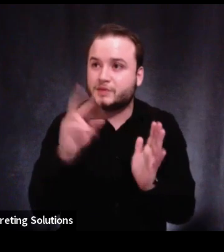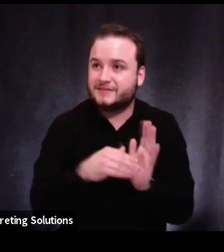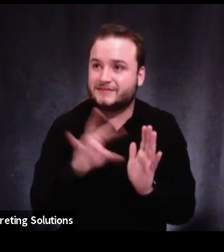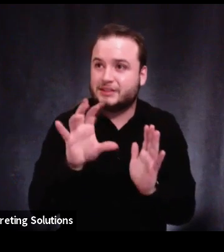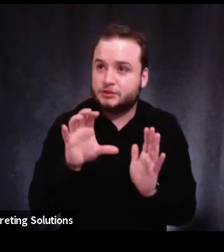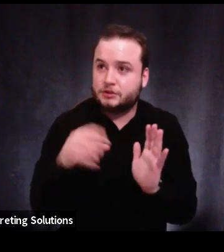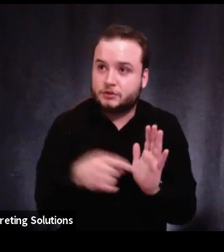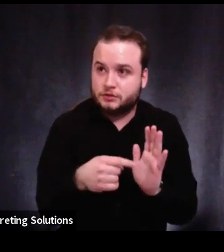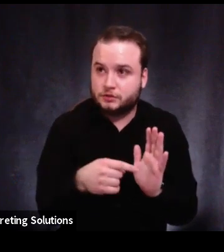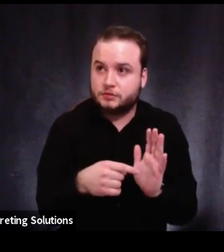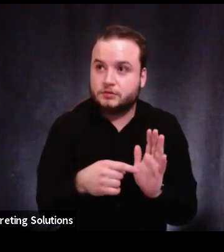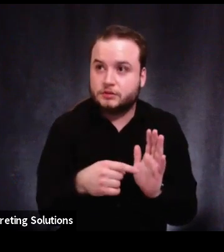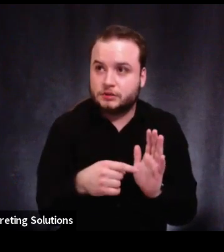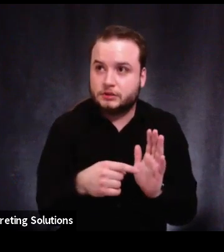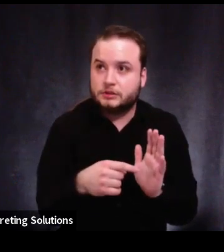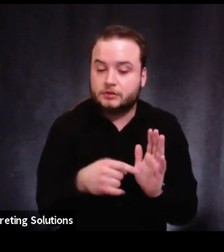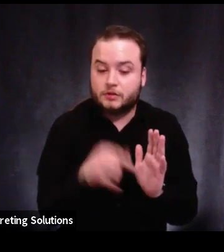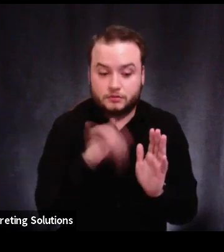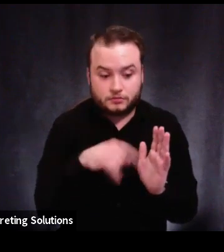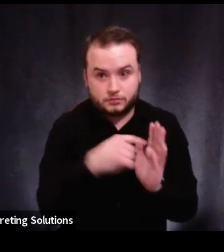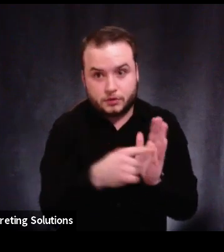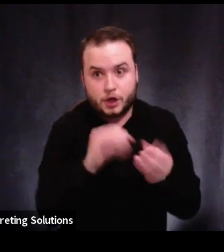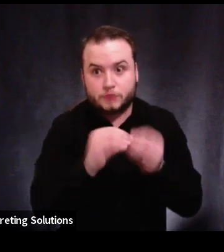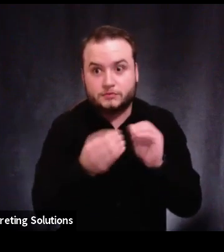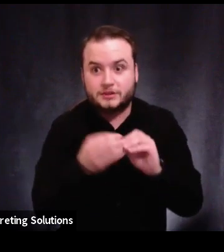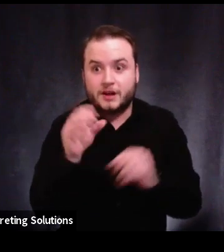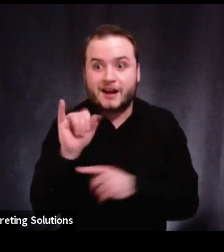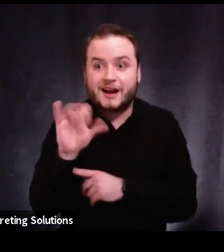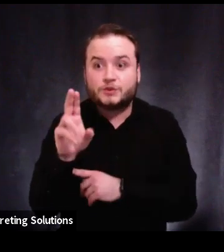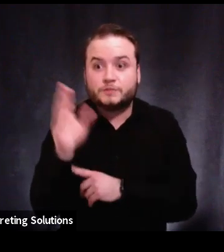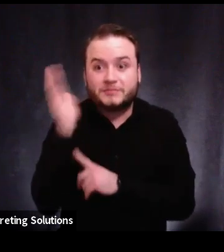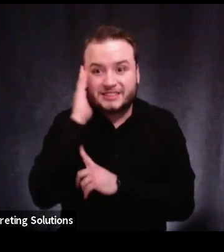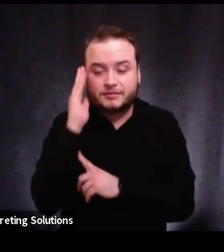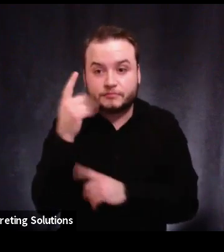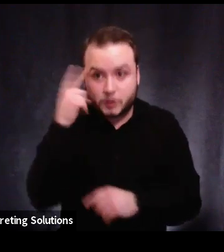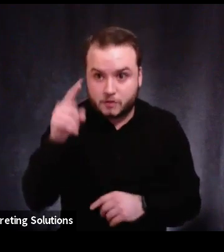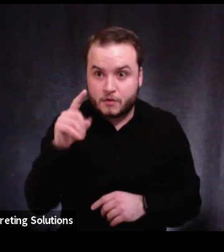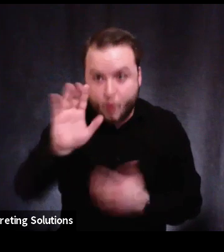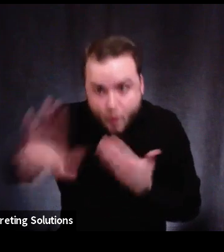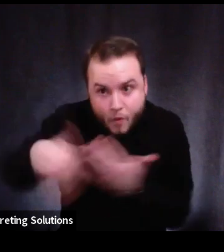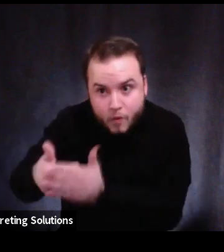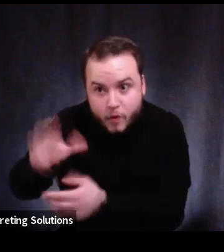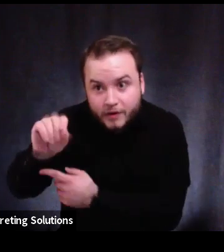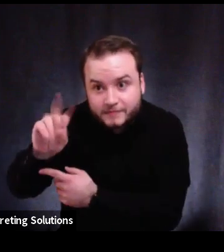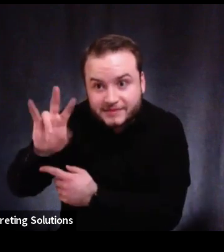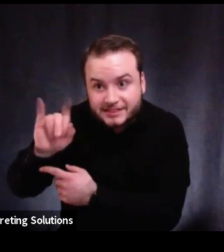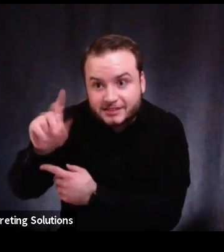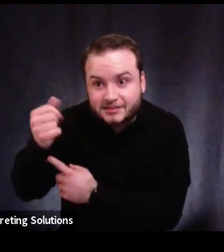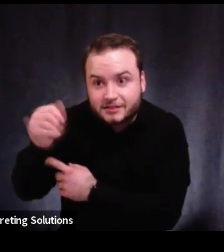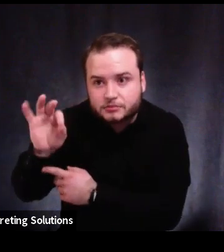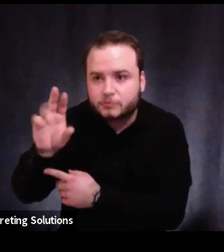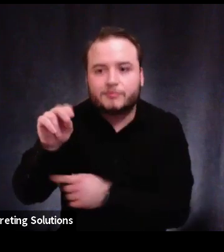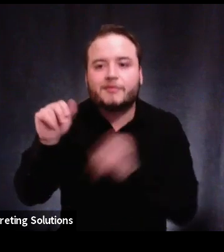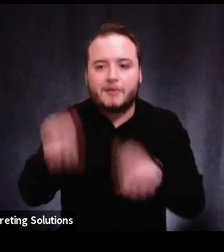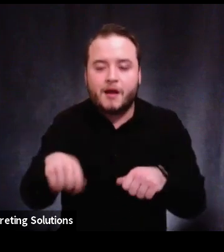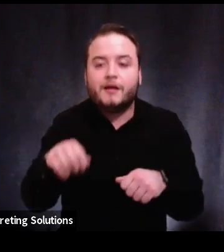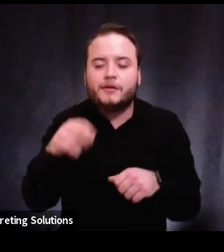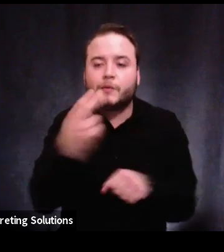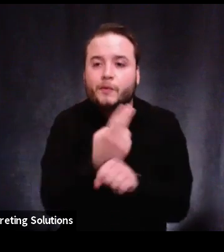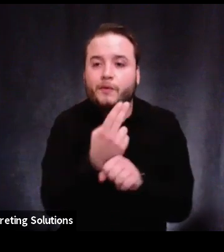other purposes. But Stefan, would you want to say more about how that plays in the model?